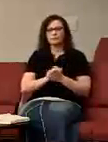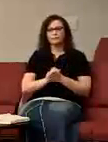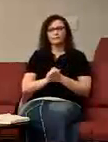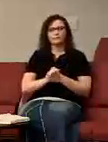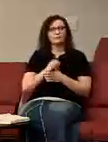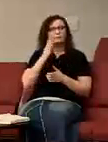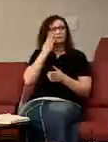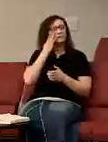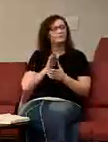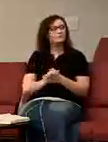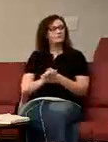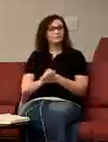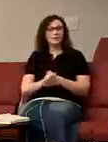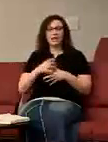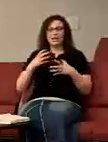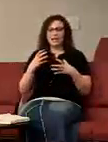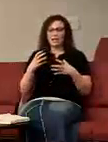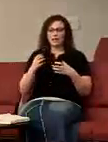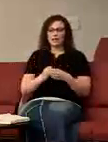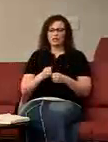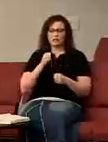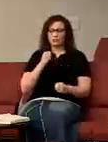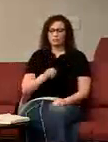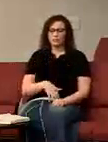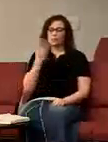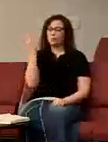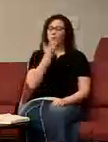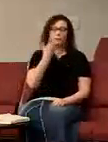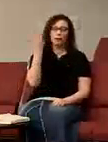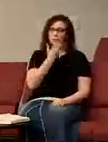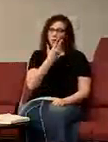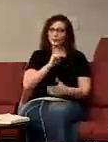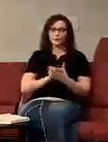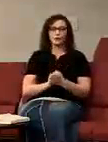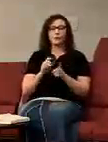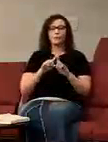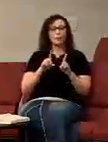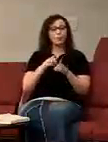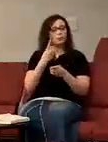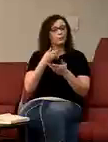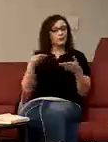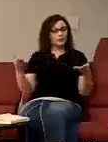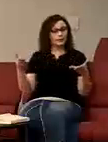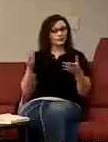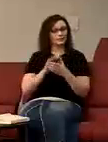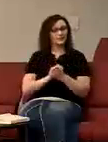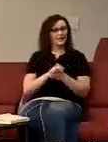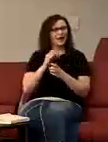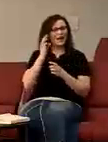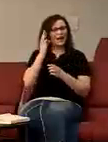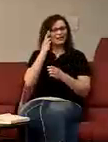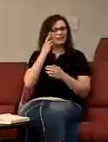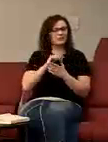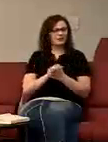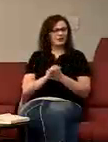And you know, he can just blow him out of the water. Well, one of the things that I didn't realize is